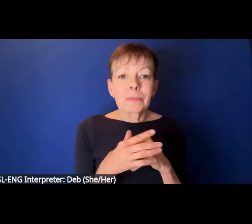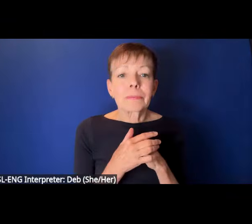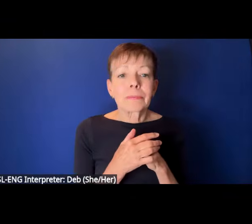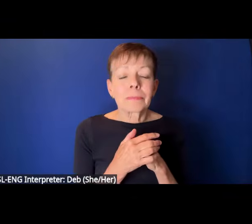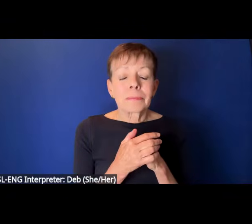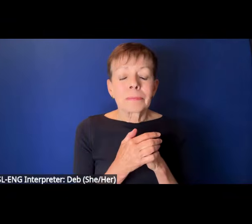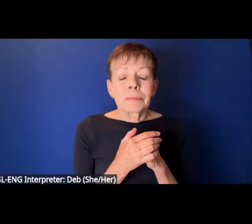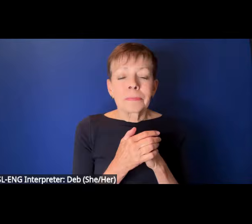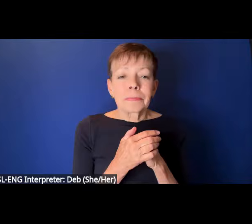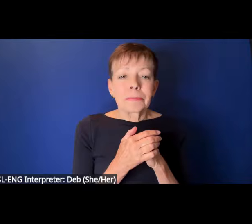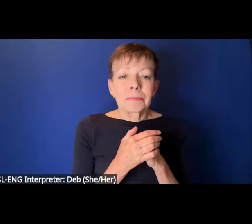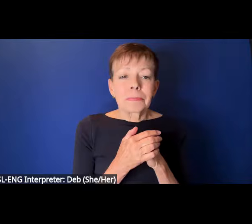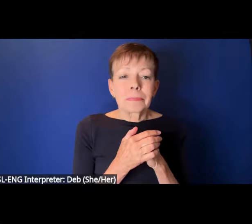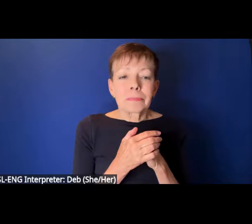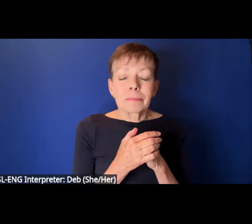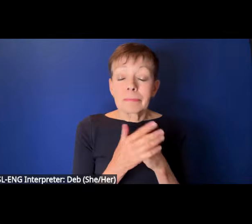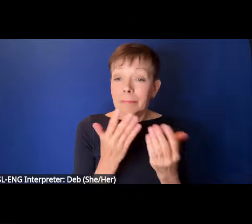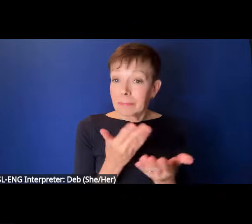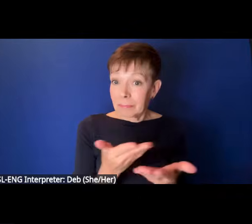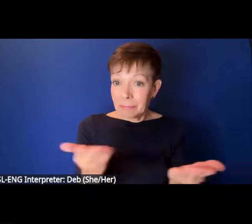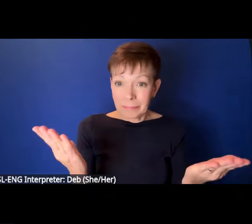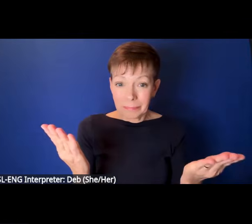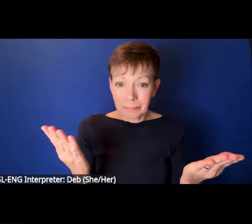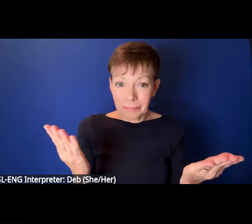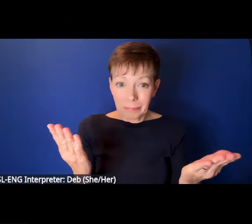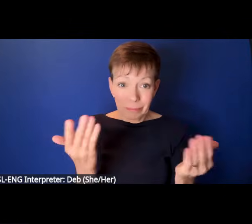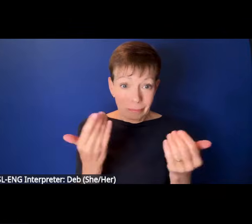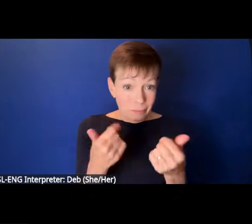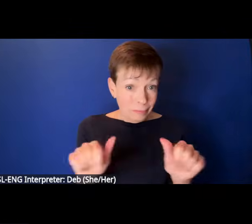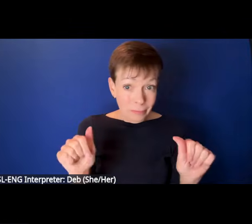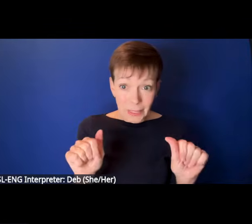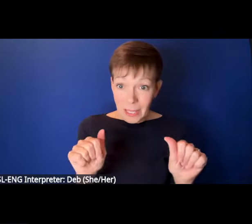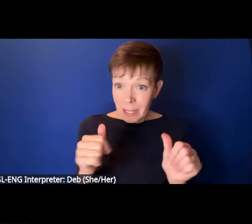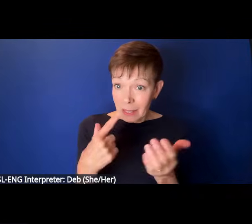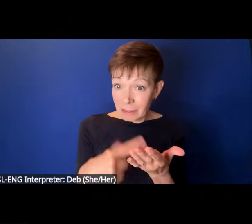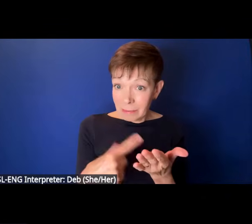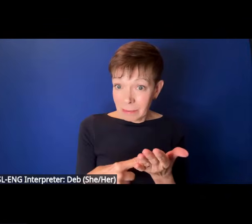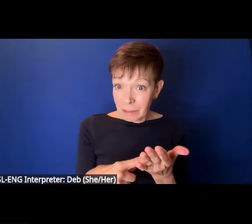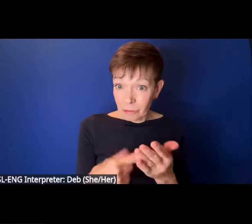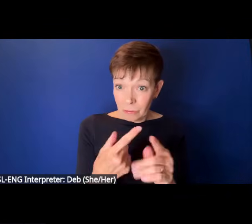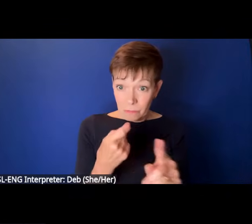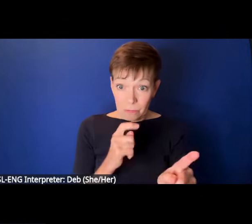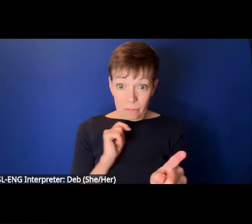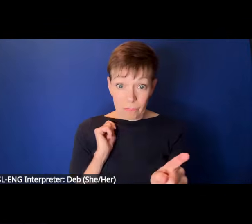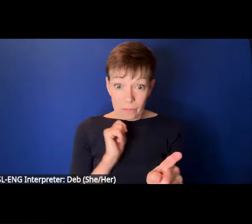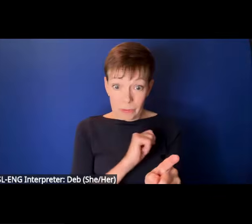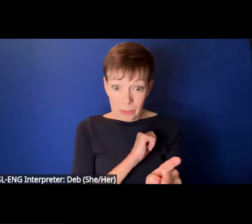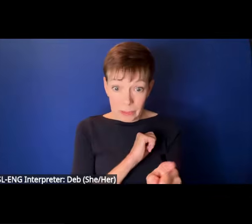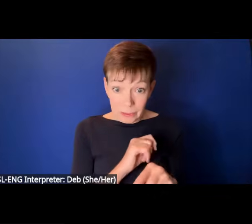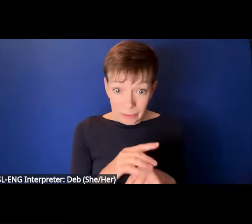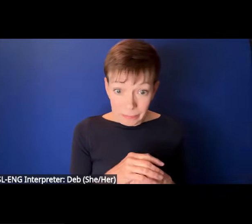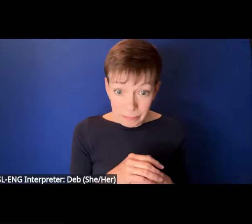Okay, all right, trustees, is there any discussion before I call the question?